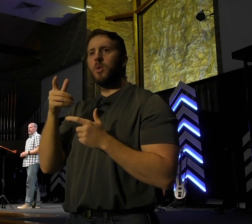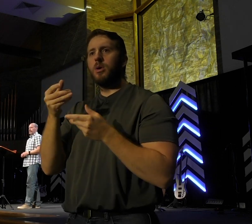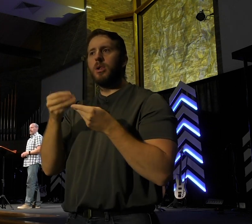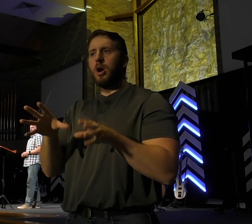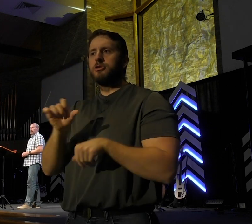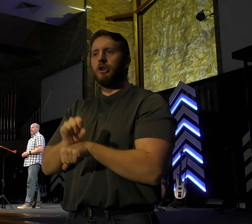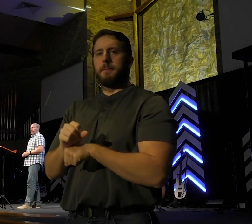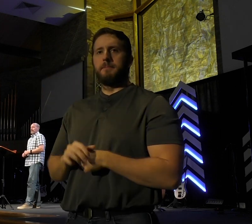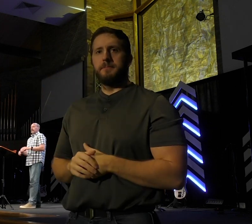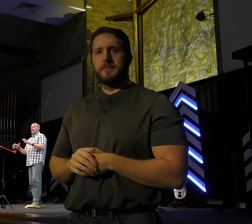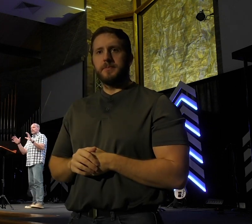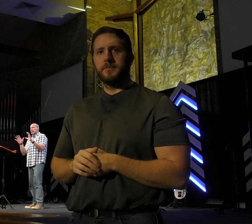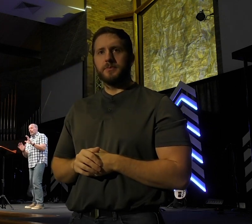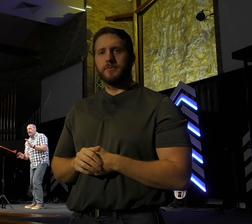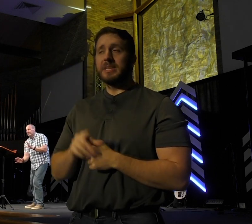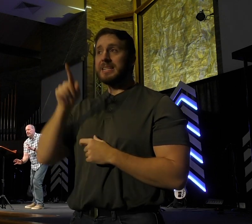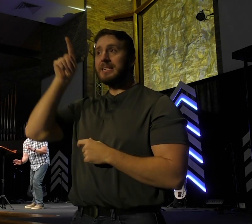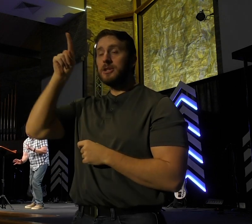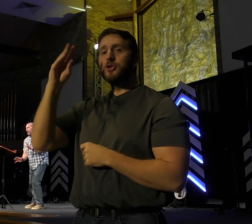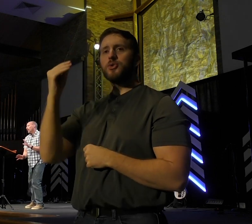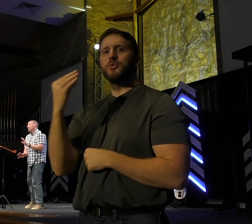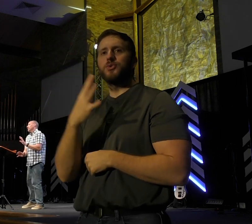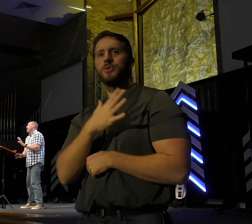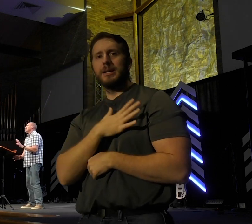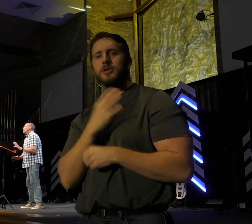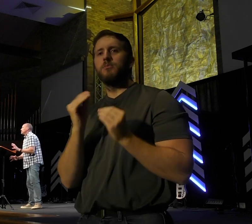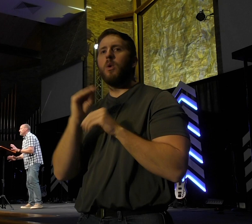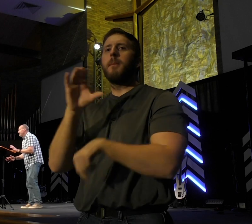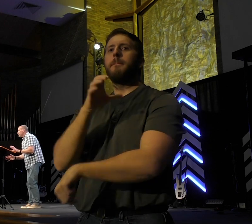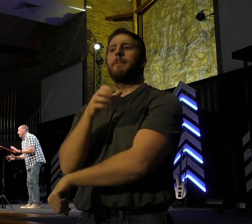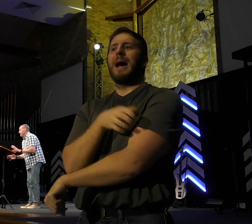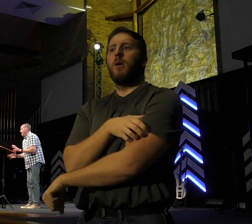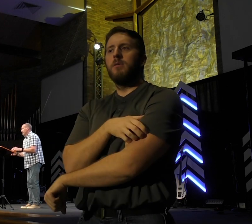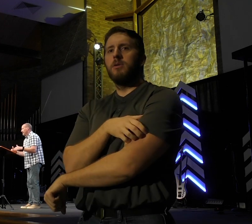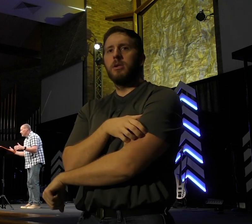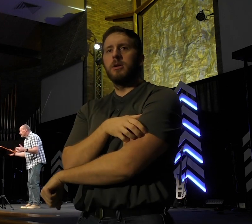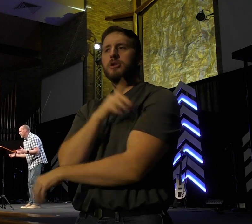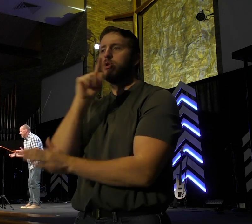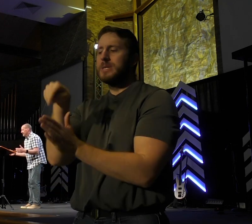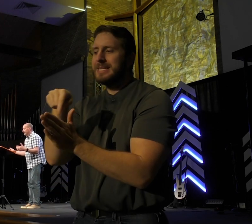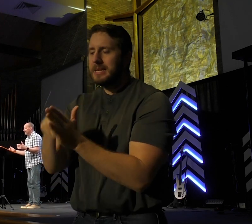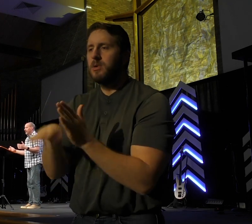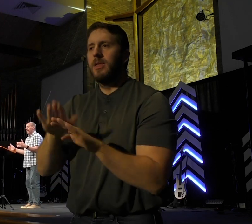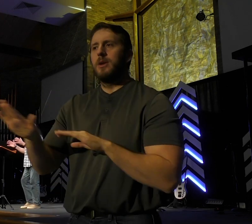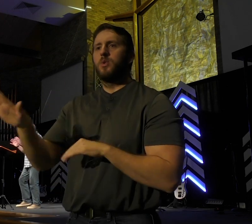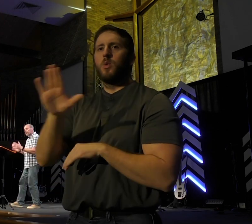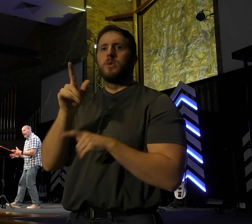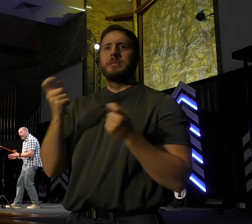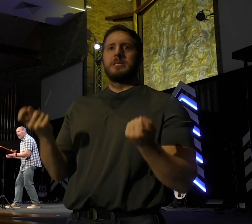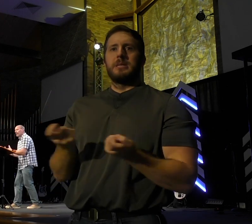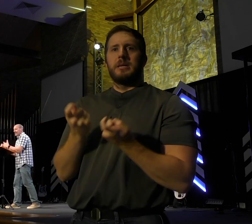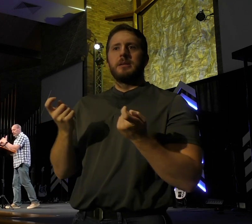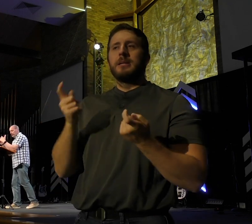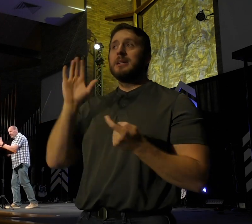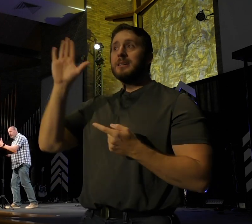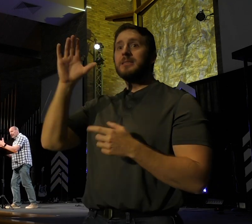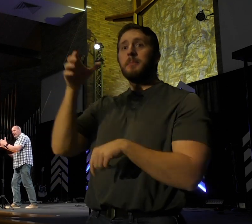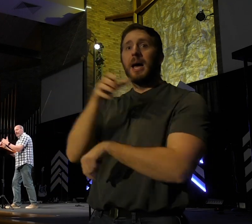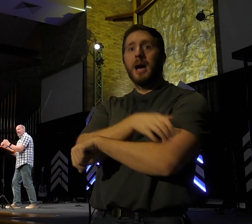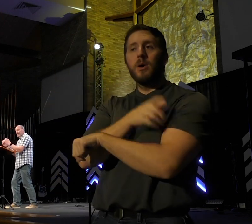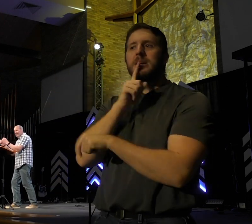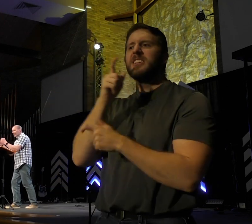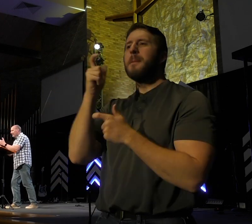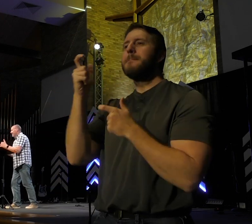job. His grace is more powerful and it goes deeper than your sin. His power is